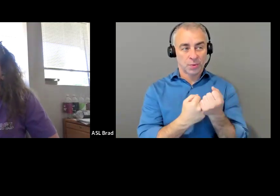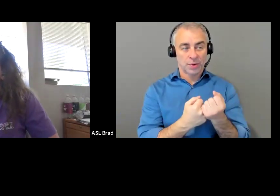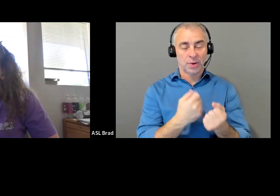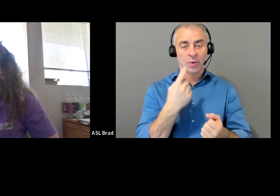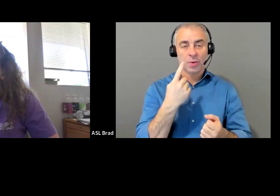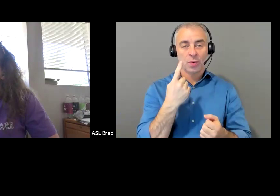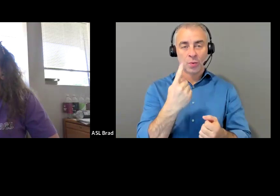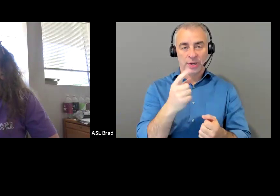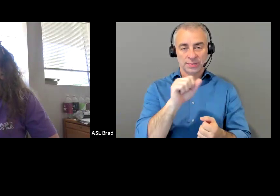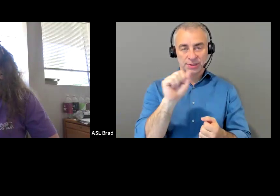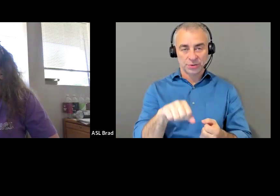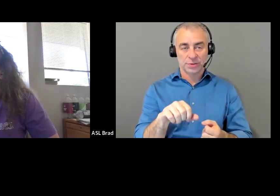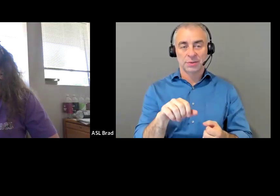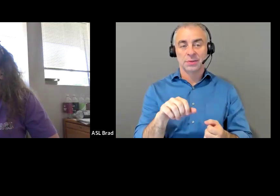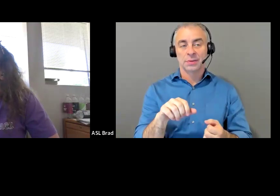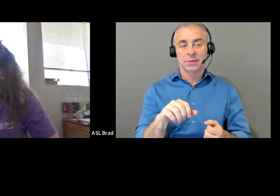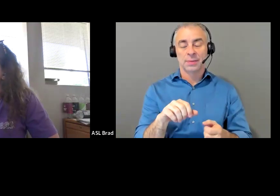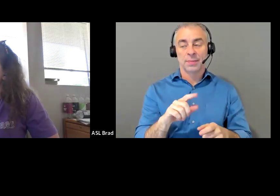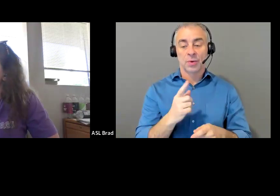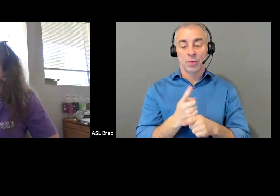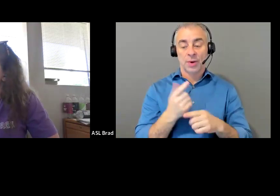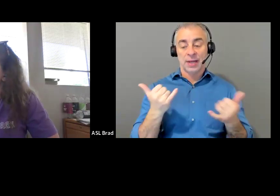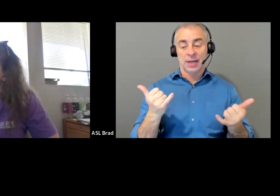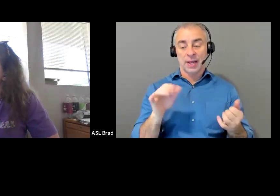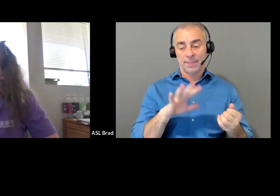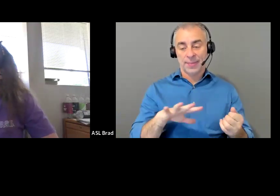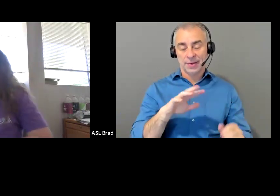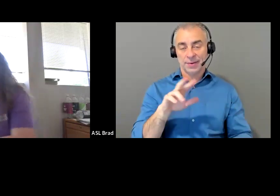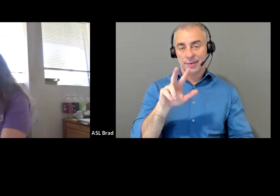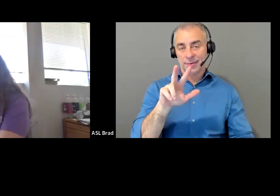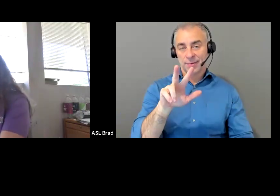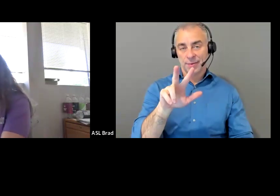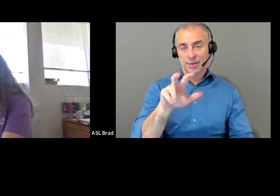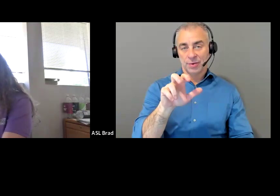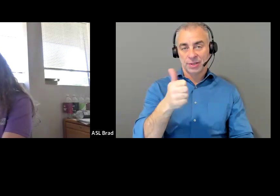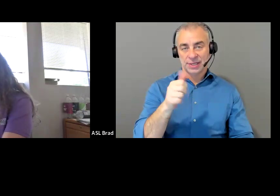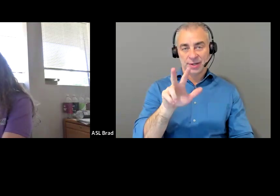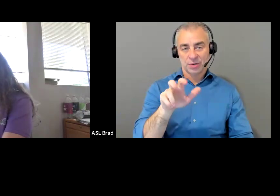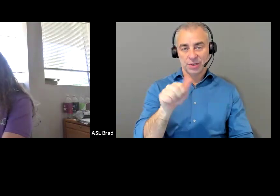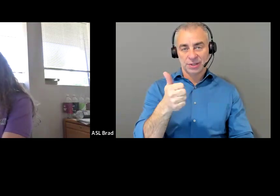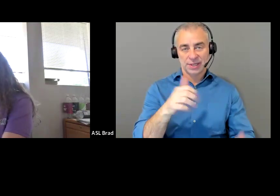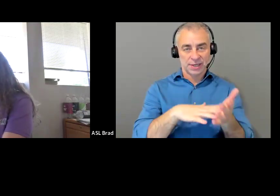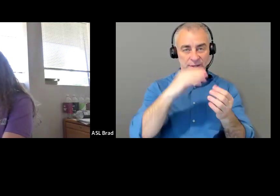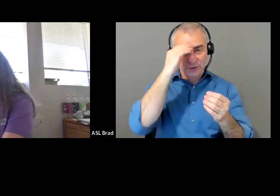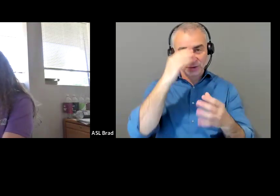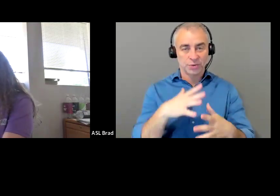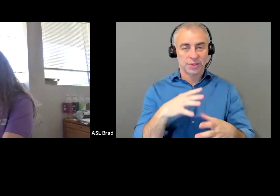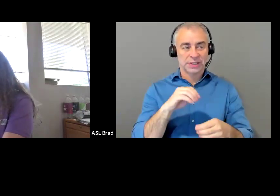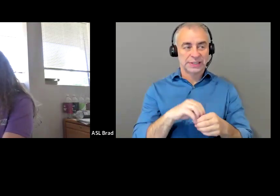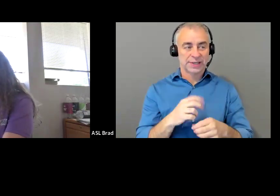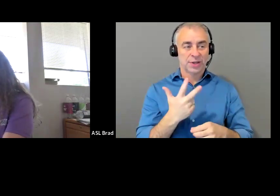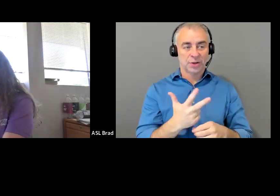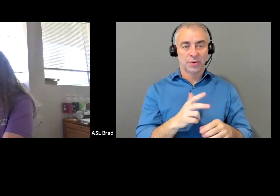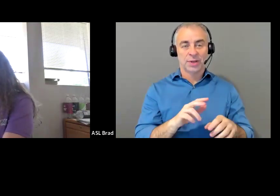but it is at the moment, we have about 310 students total between the three